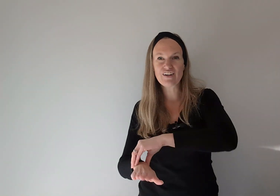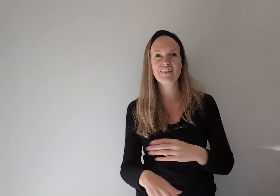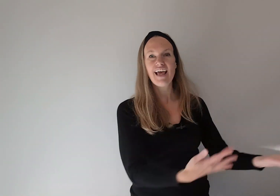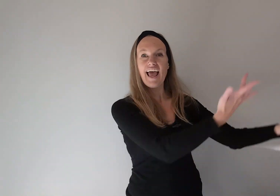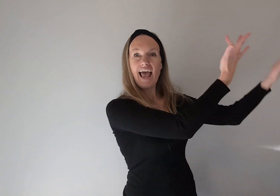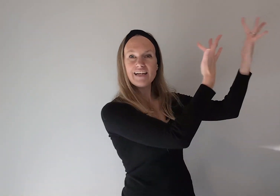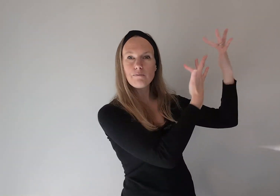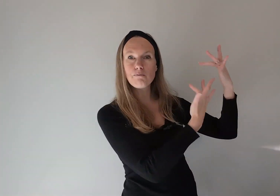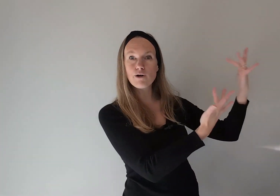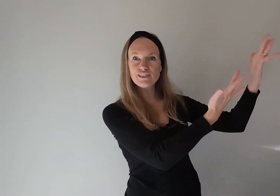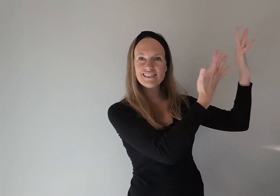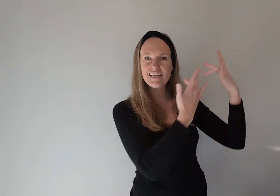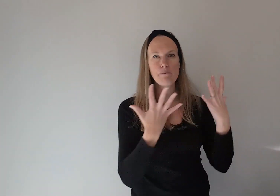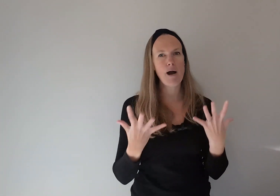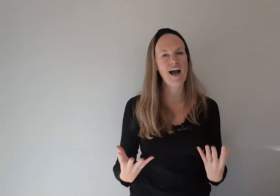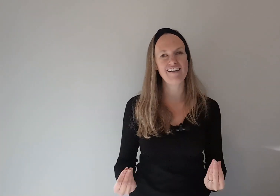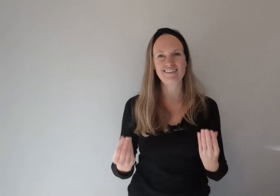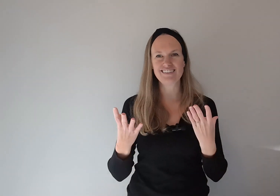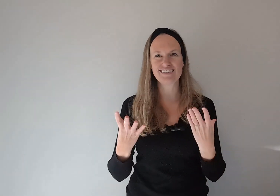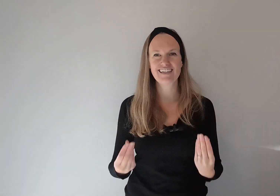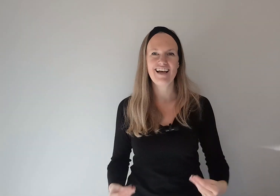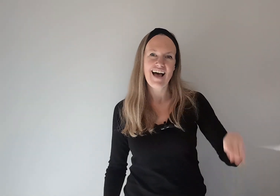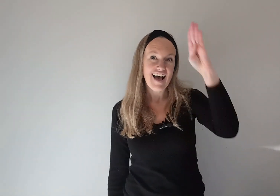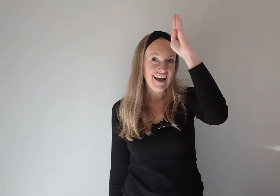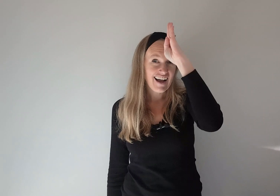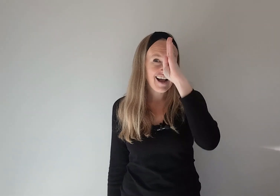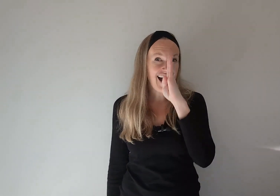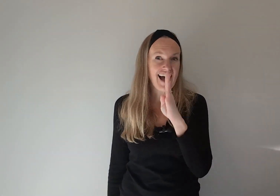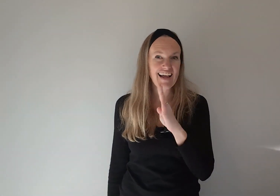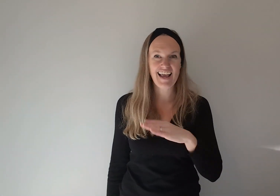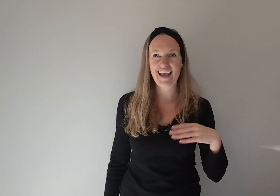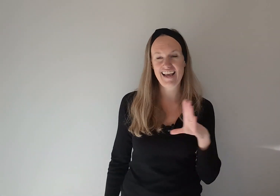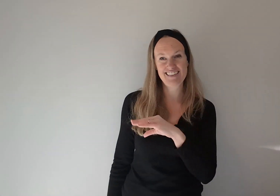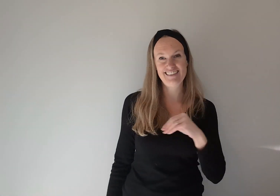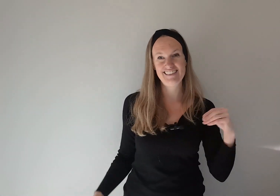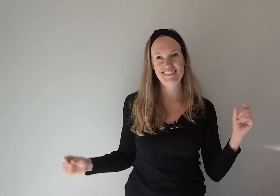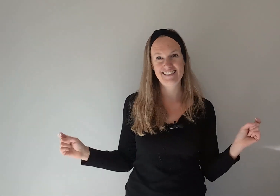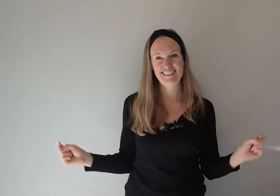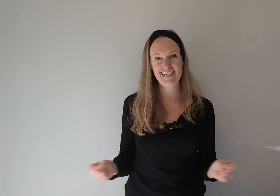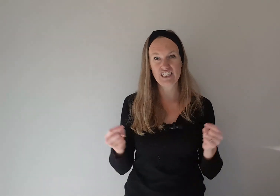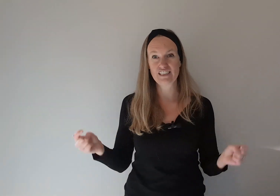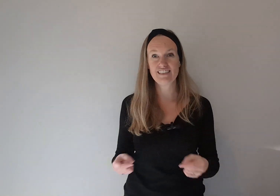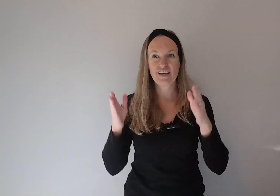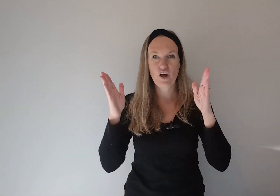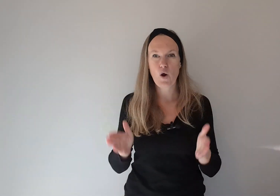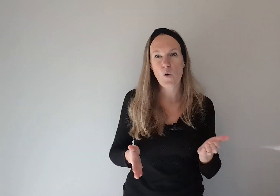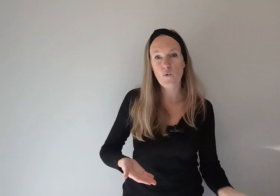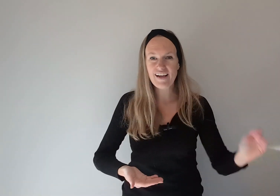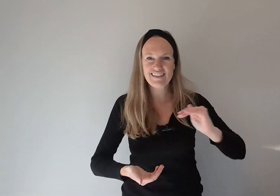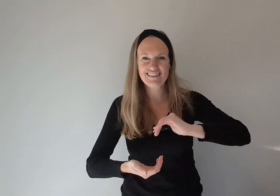earth and mercy mild, God and sinners